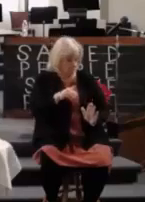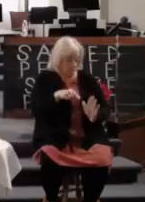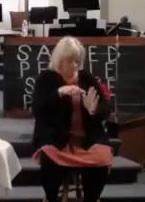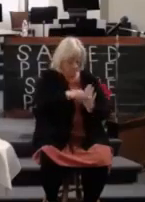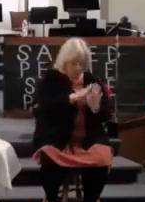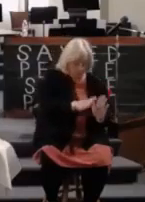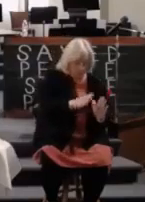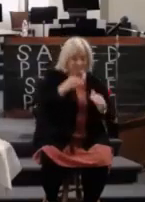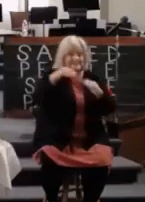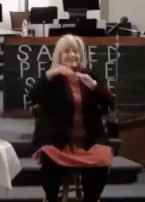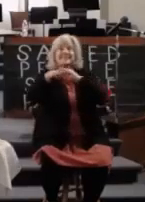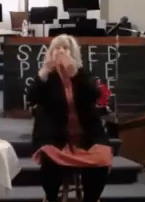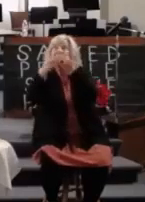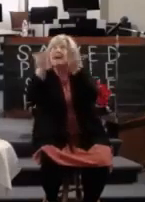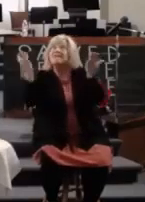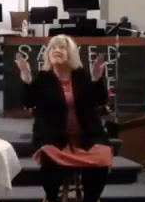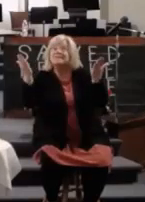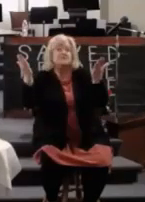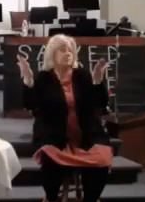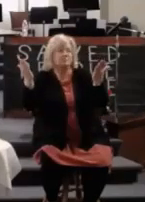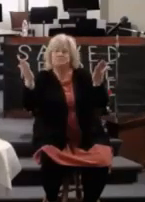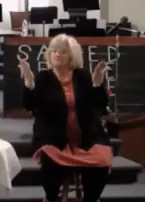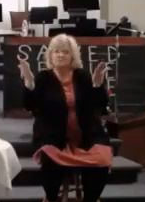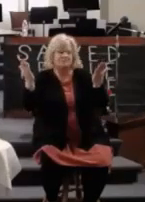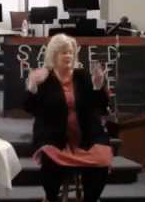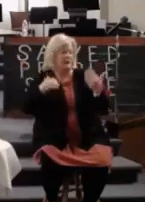murderer has eternal life.